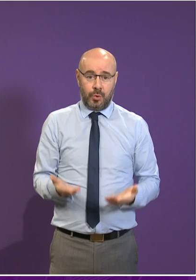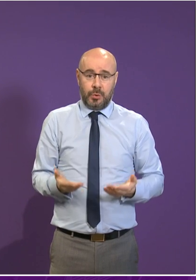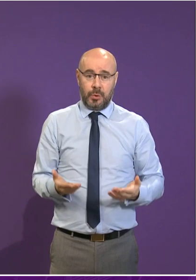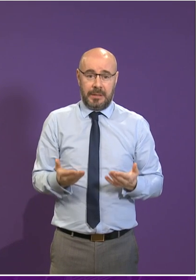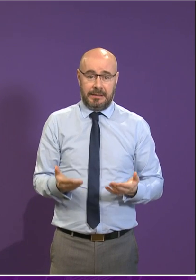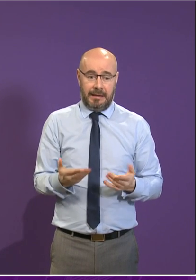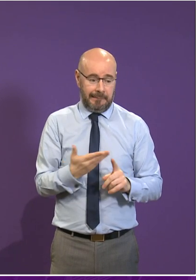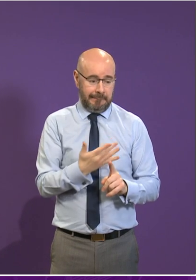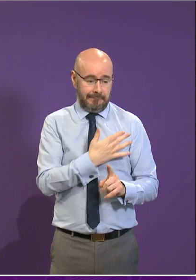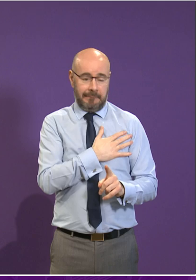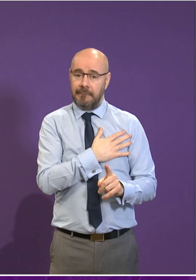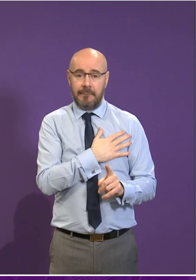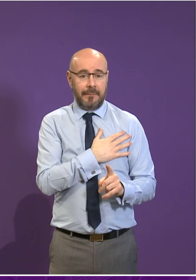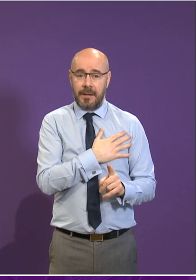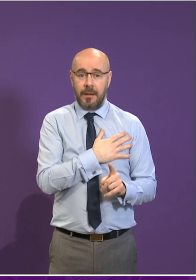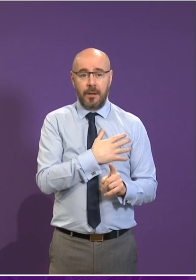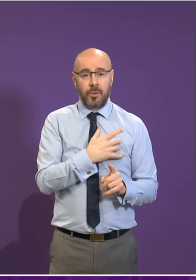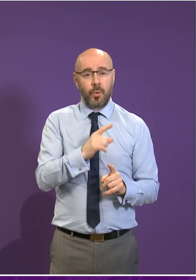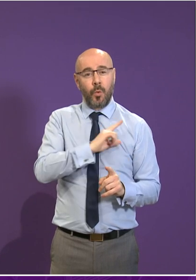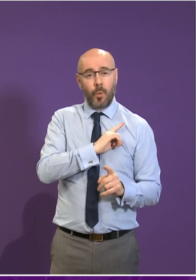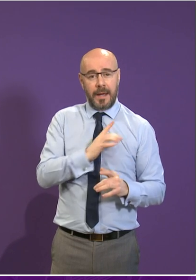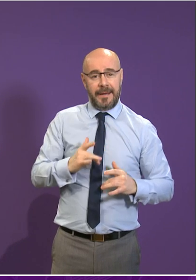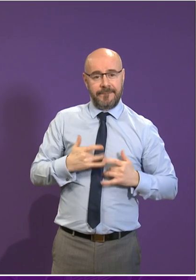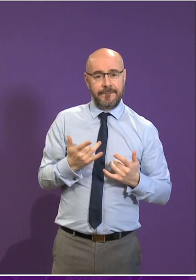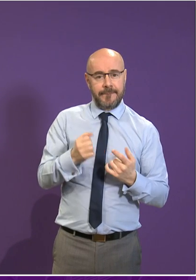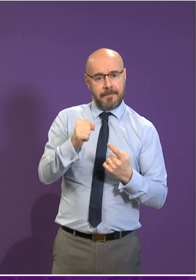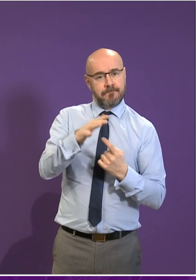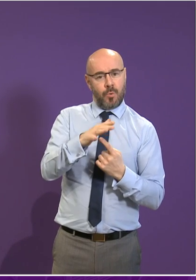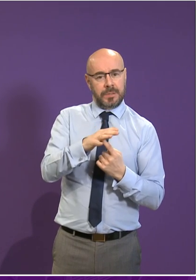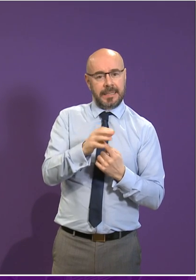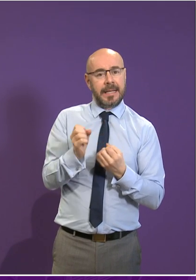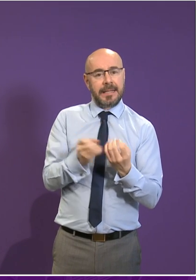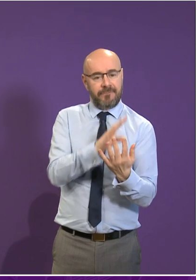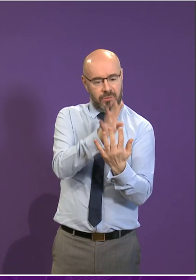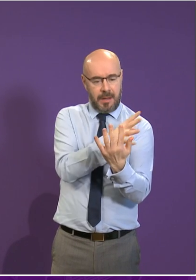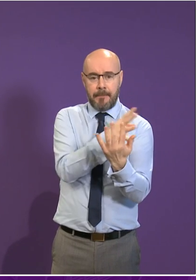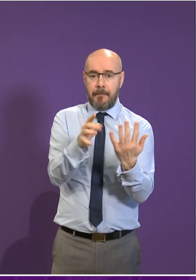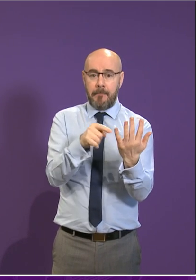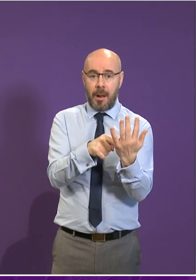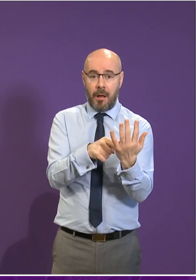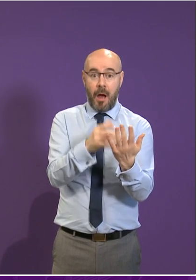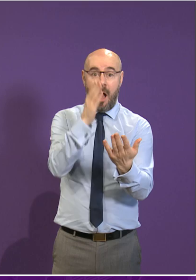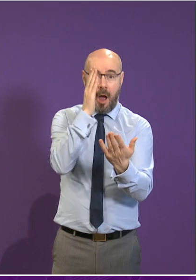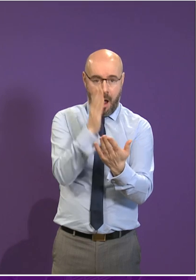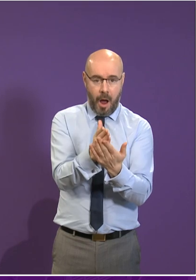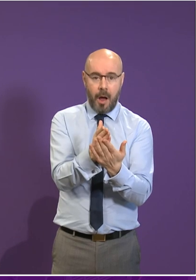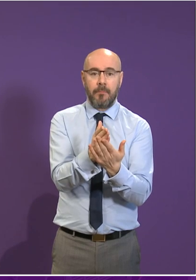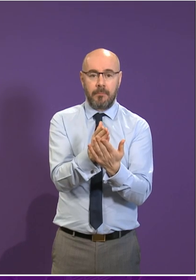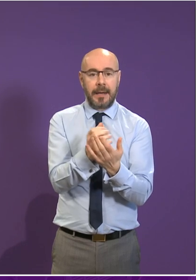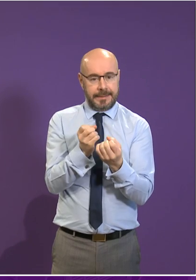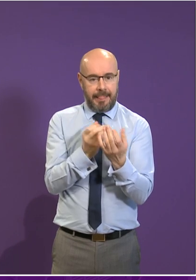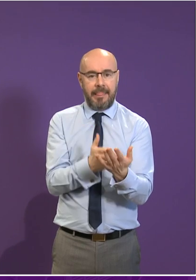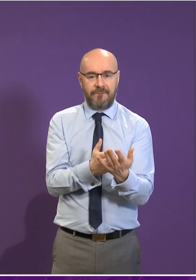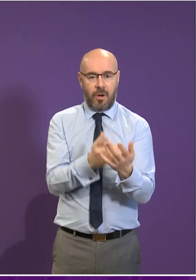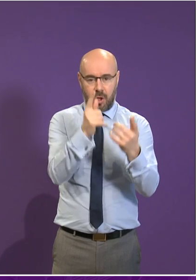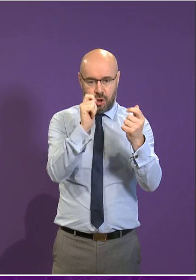the last few weeks. And that's why it's so important that any delivery plan actually does deliver meaningful